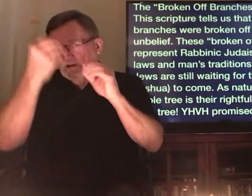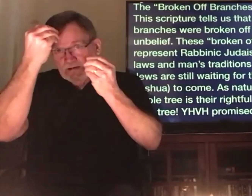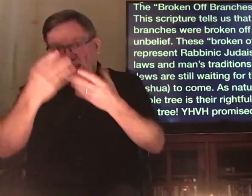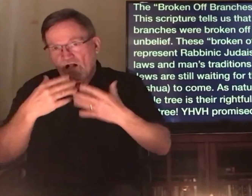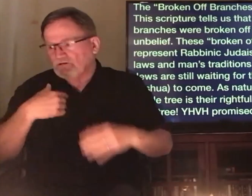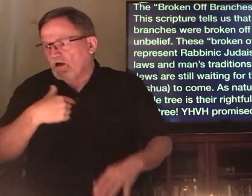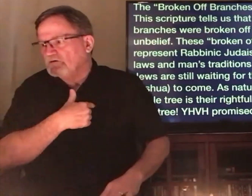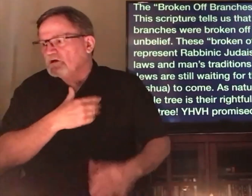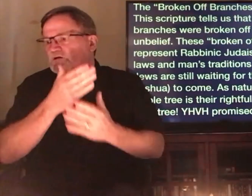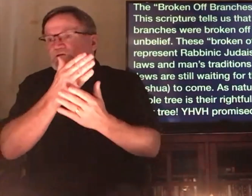Torah,